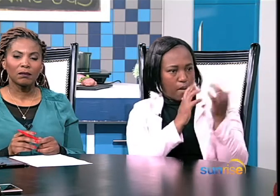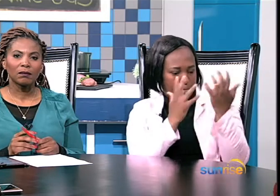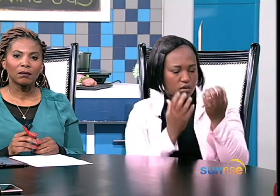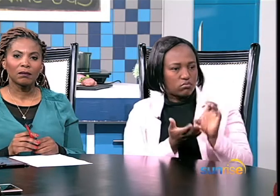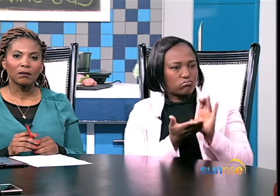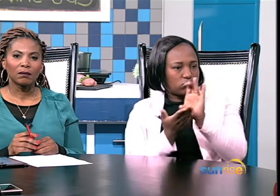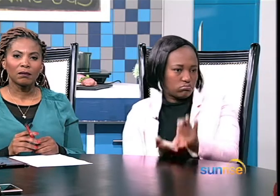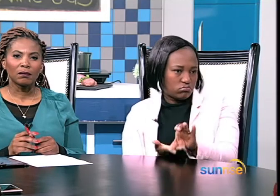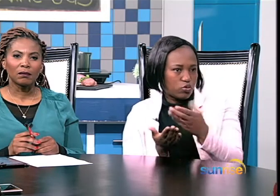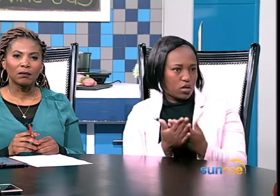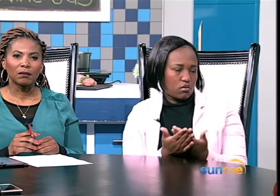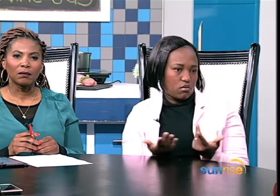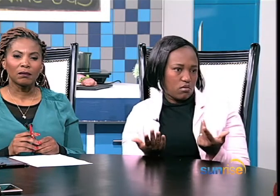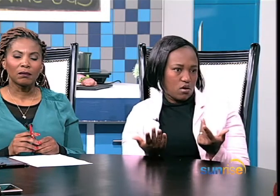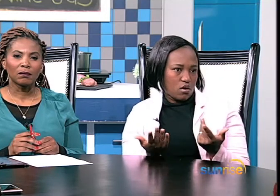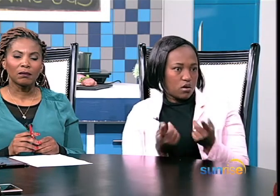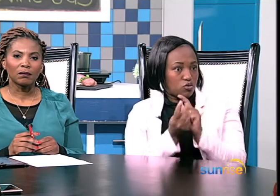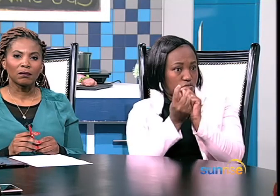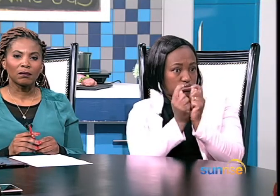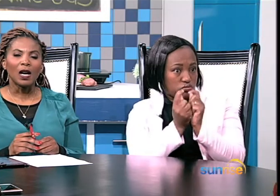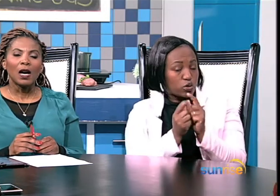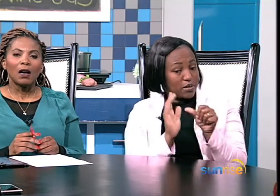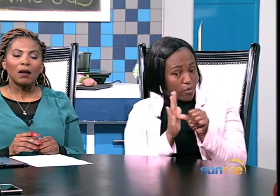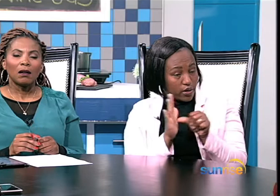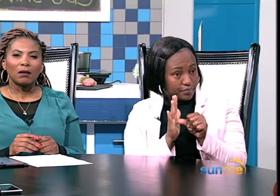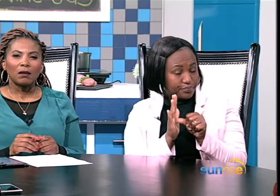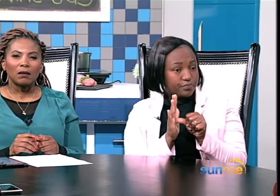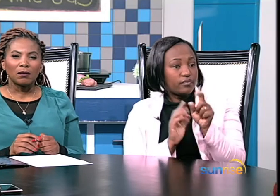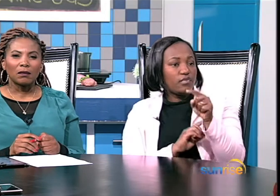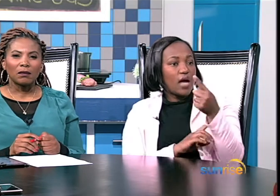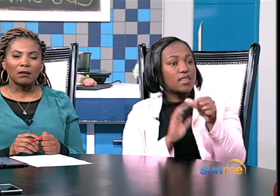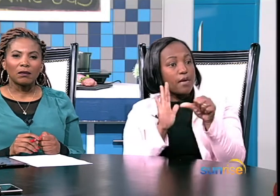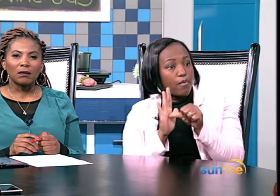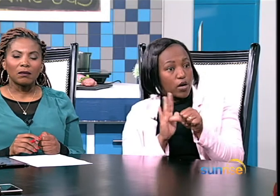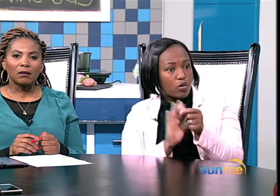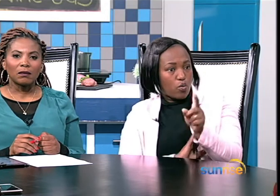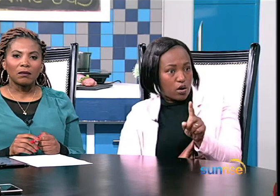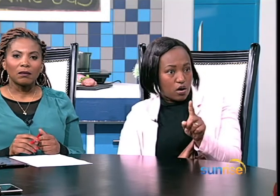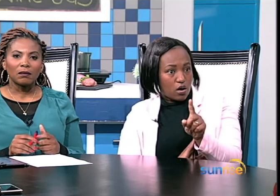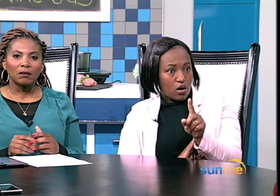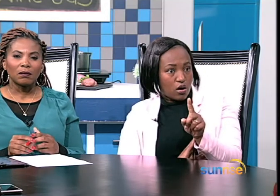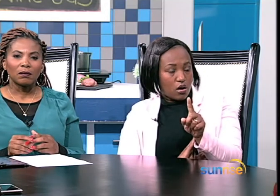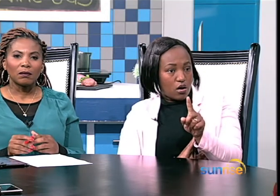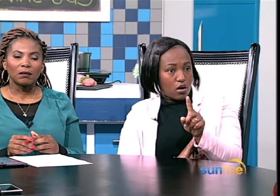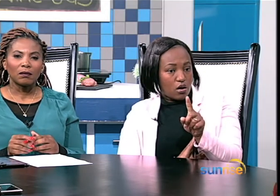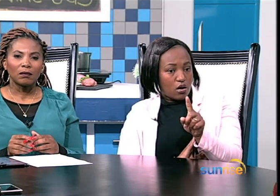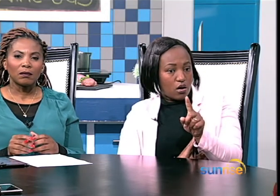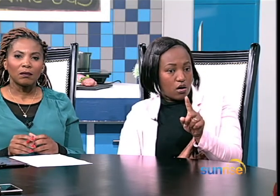towards this move, which is quite important. And the other important aspect is looking at the orthography. The current orthography or the